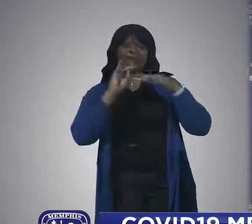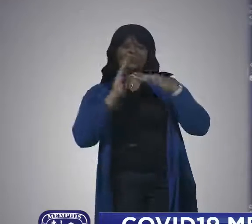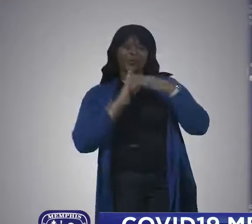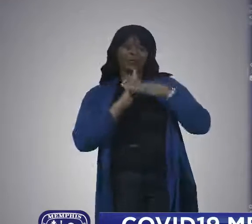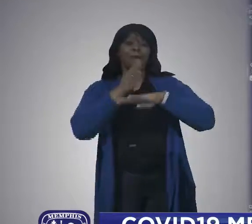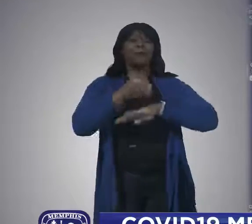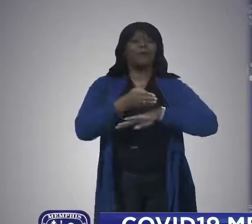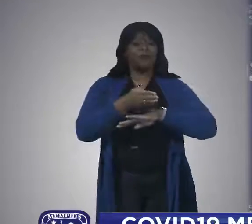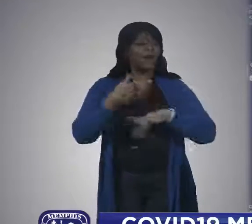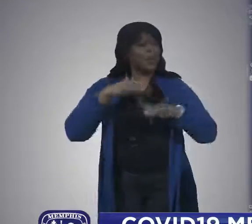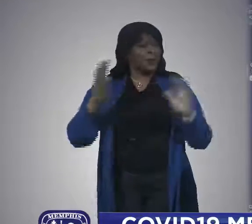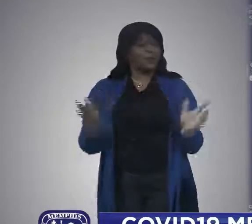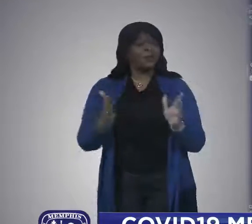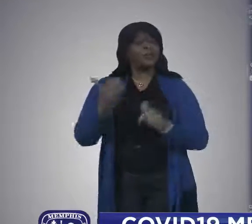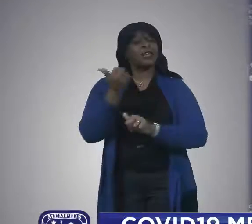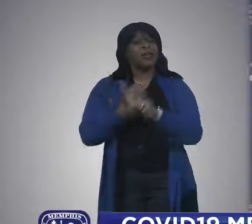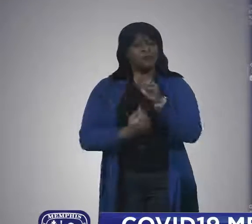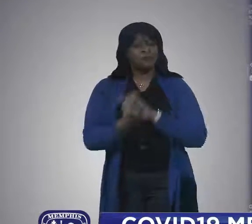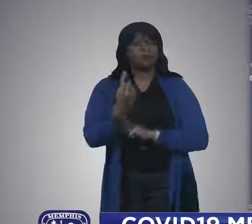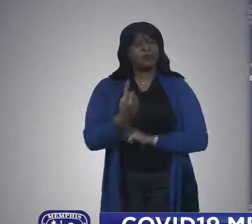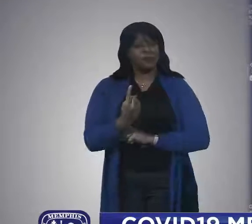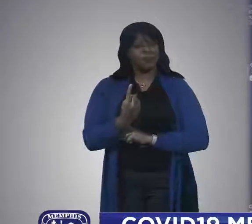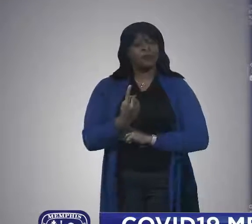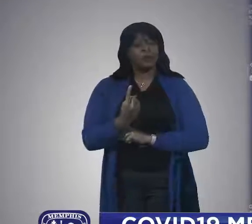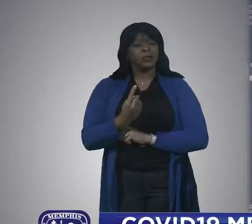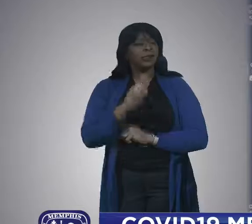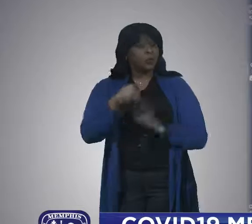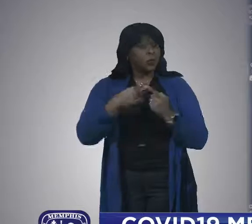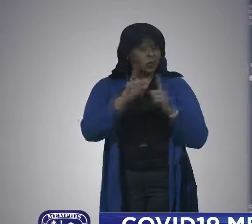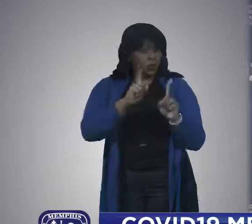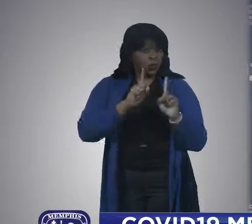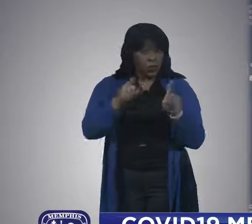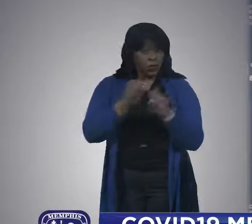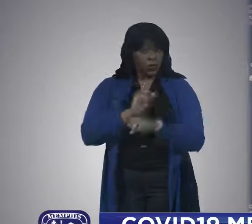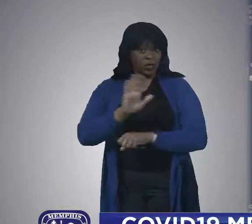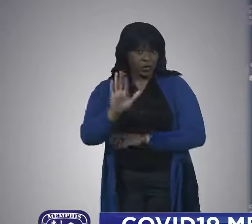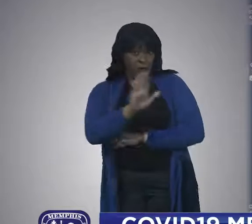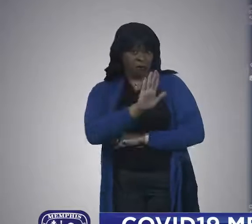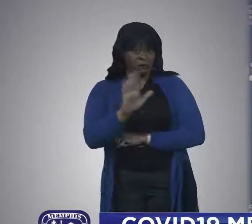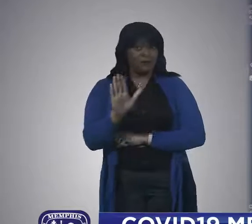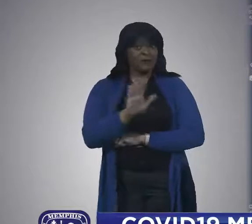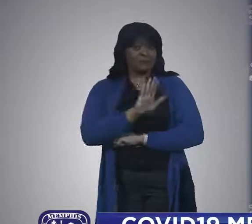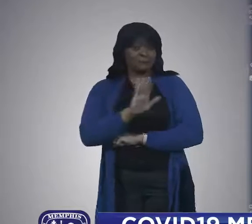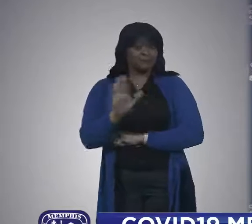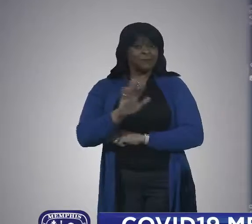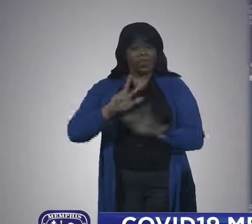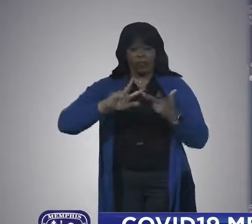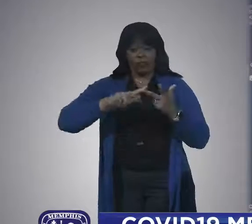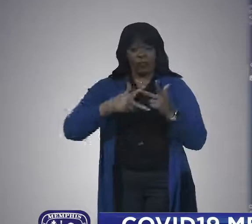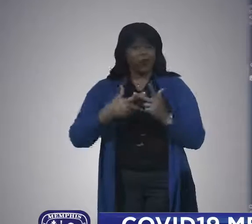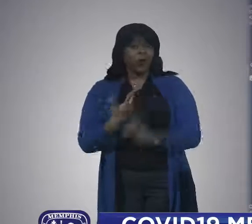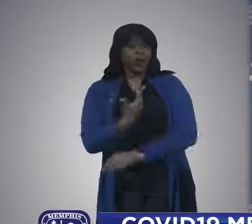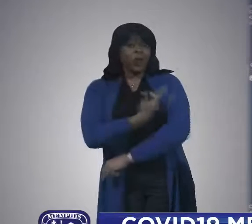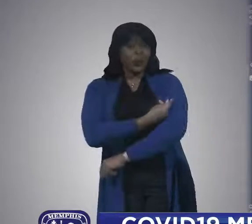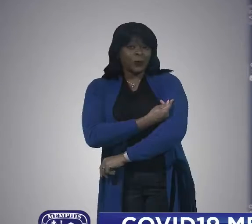so I encourage everyone, when you go get that third